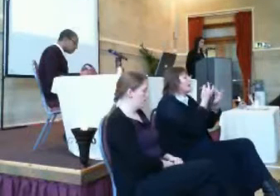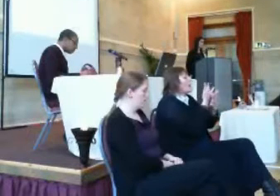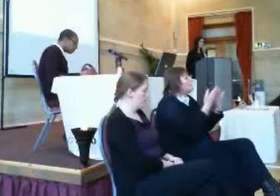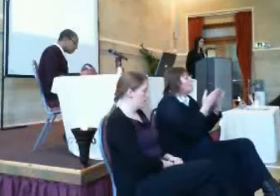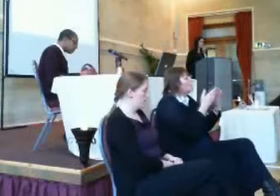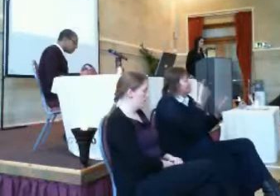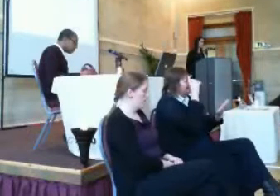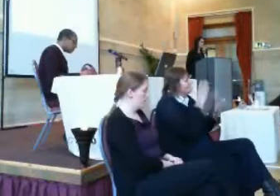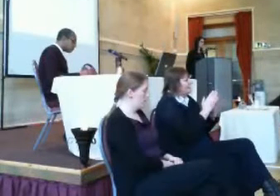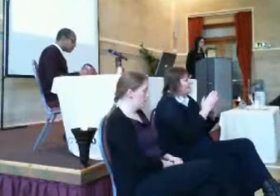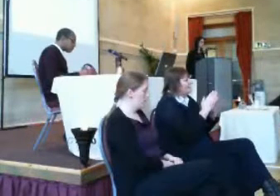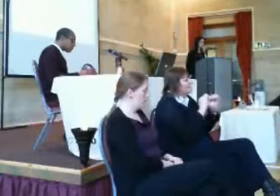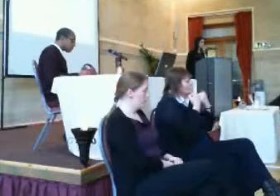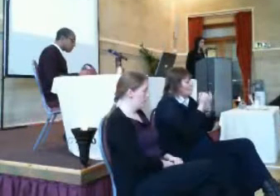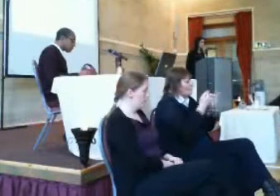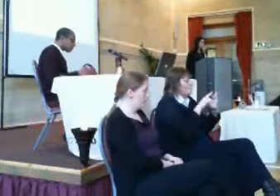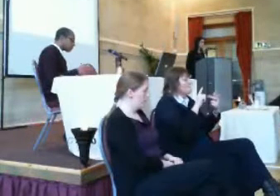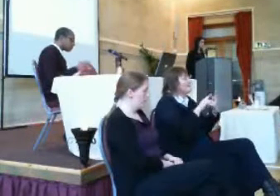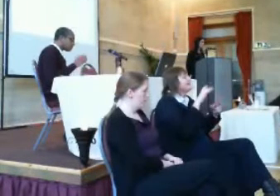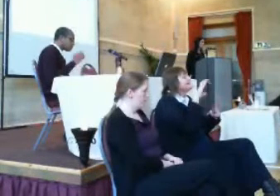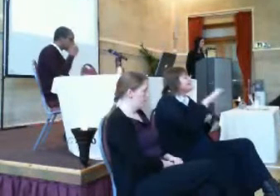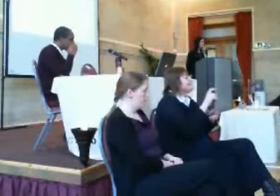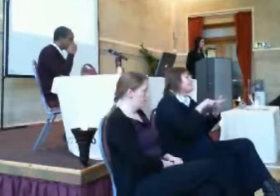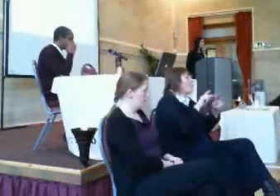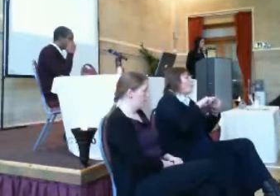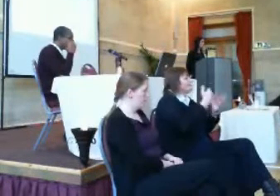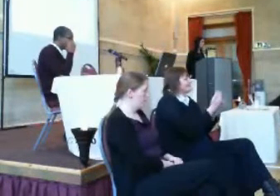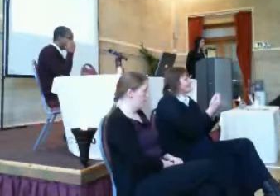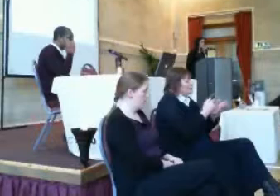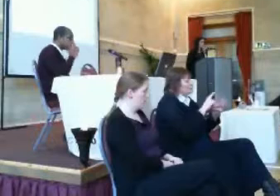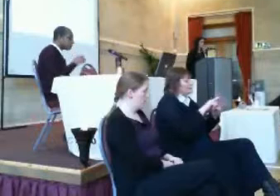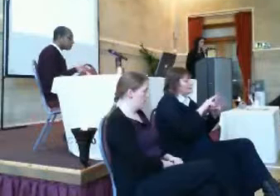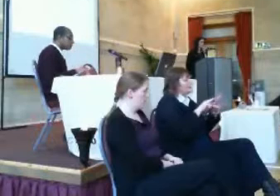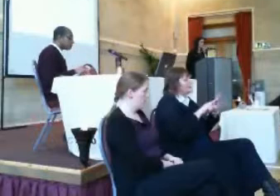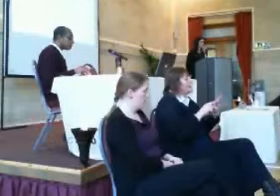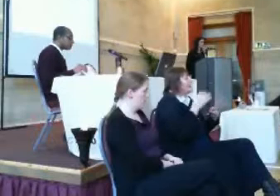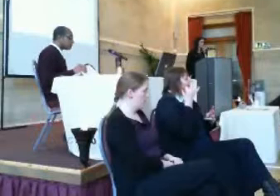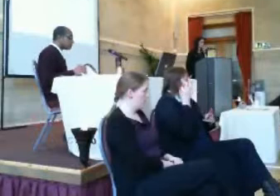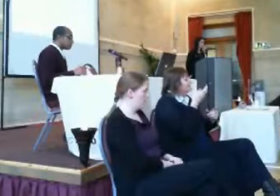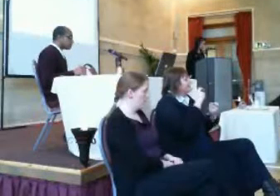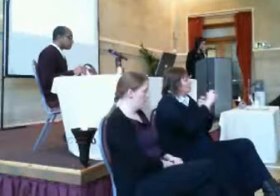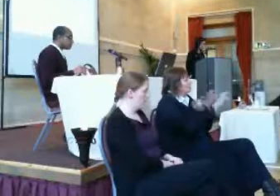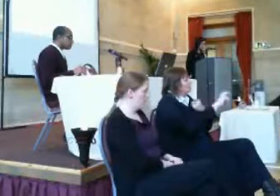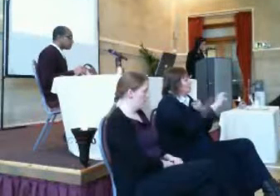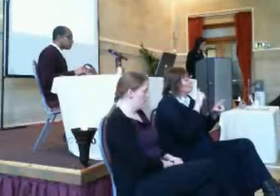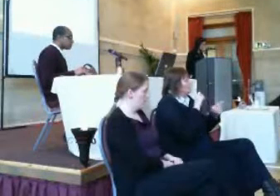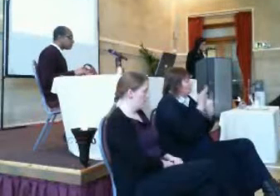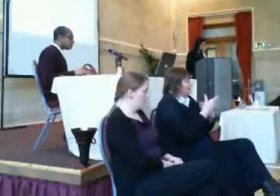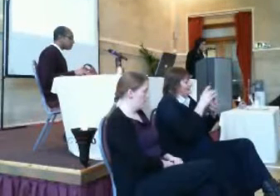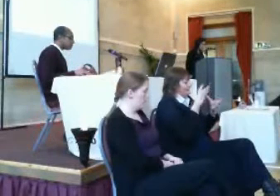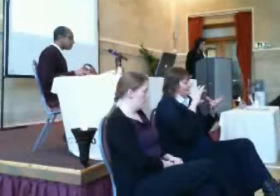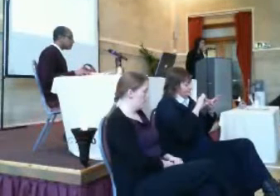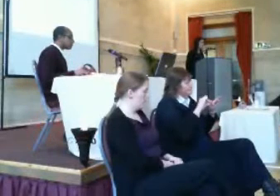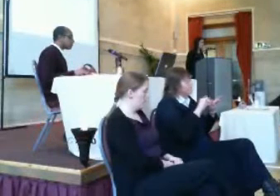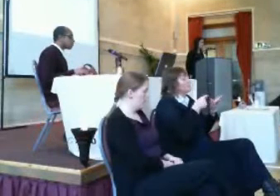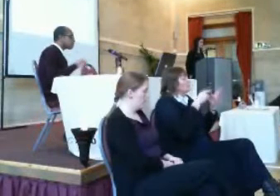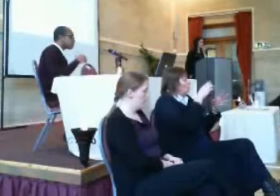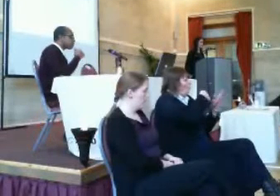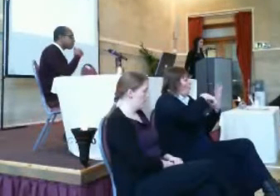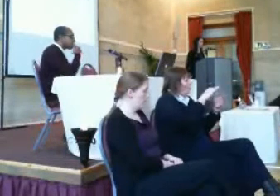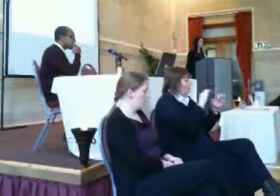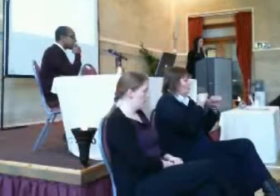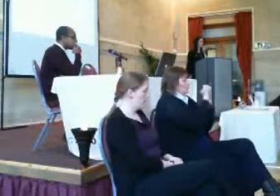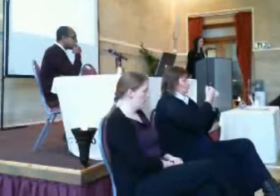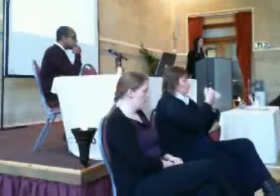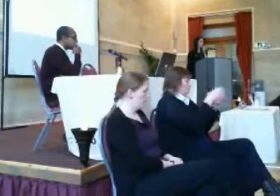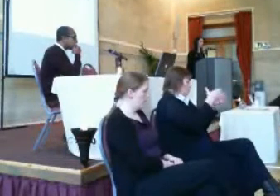Forum, people from City of Sanctuary, people from Gypsy and Traveller communities, and all of those groups working with us.